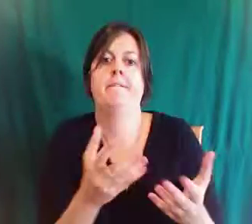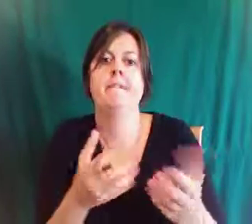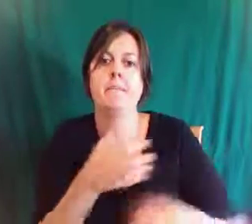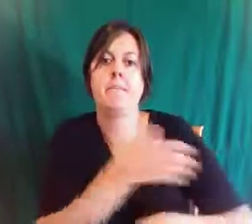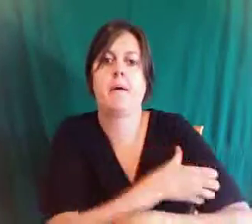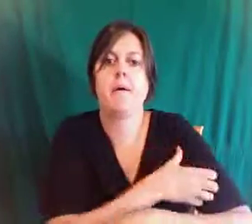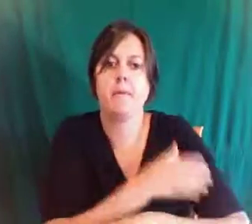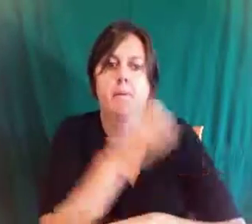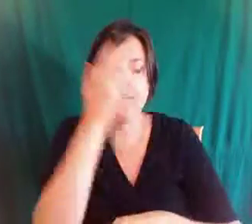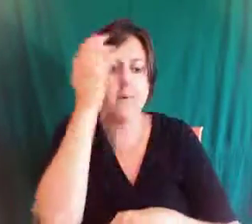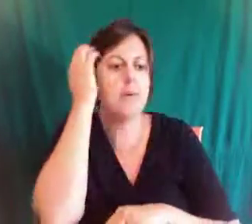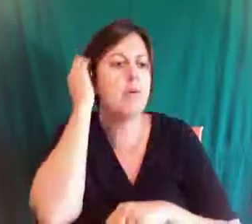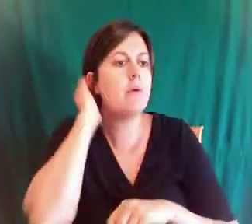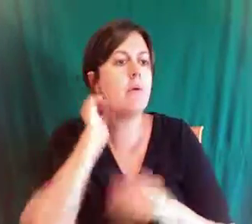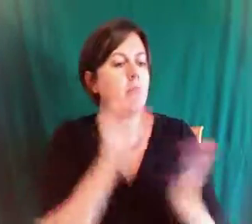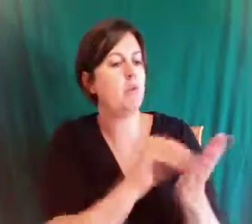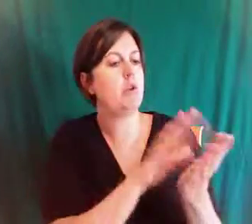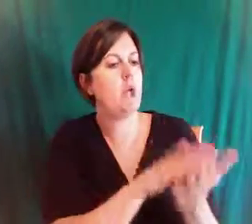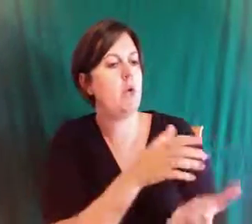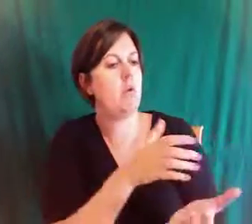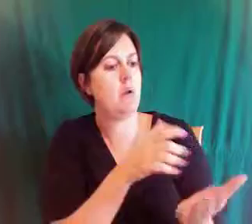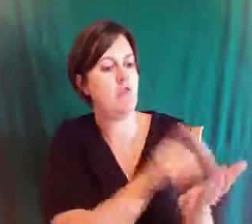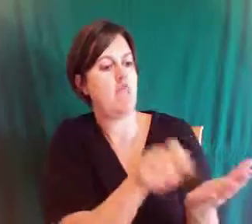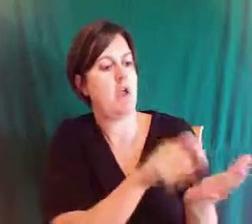have removed the aliveness and you can look at it from a